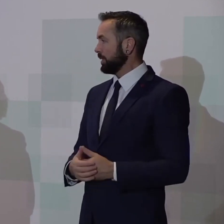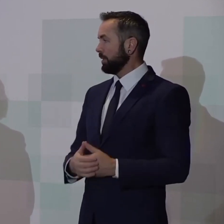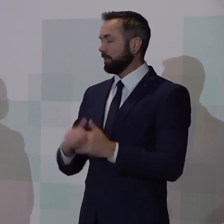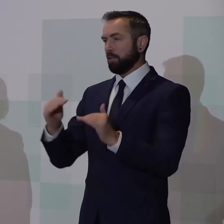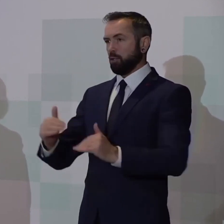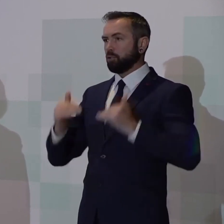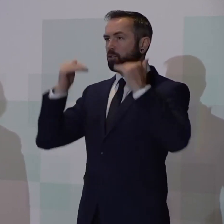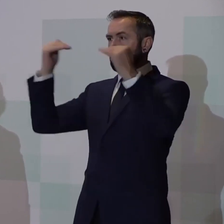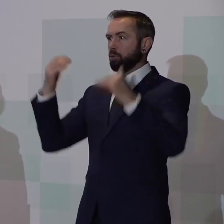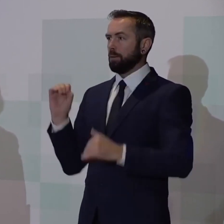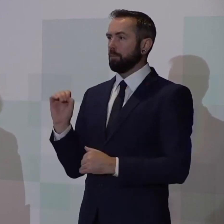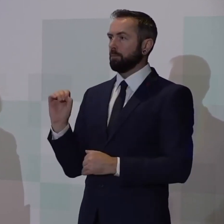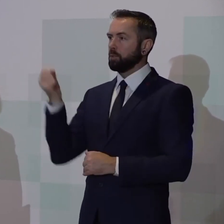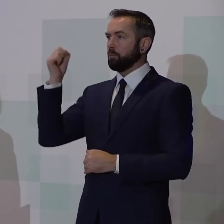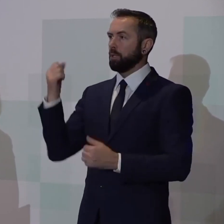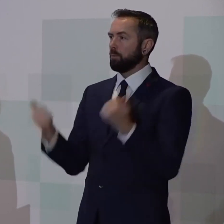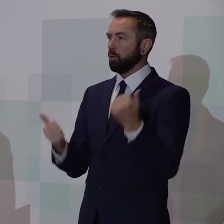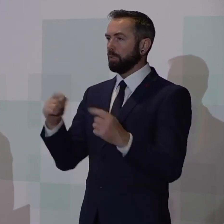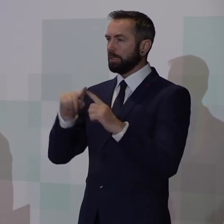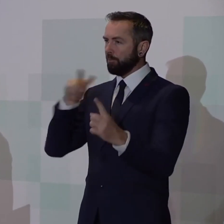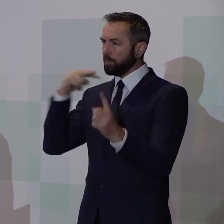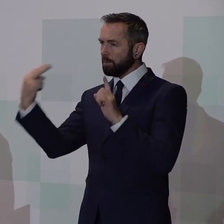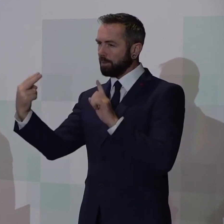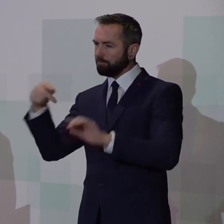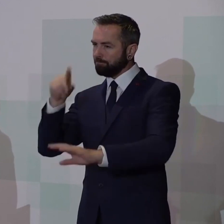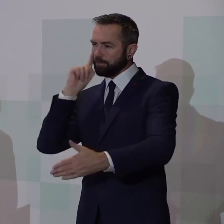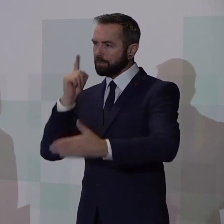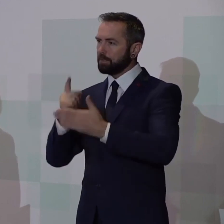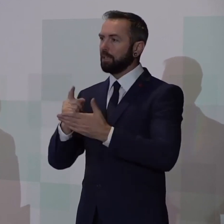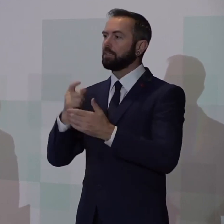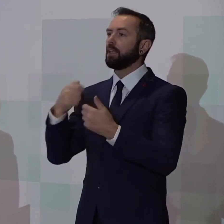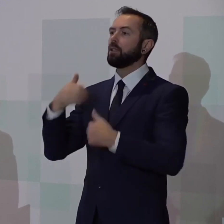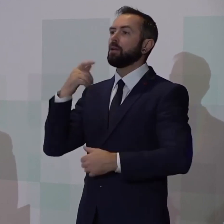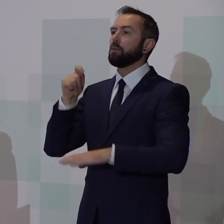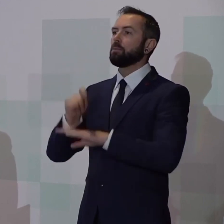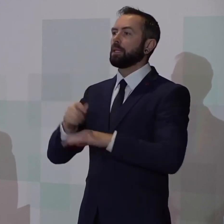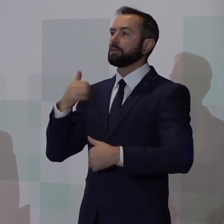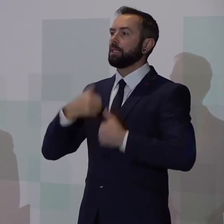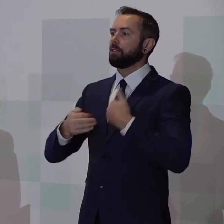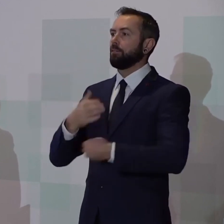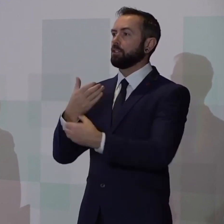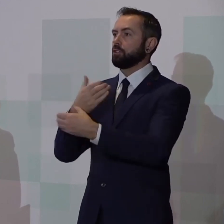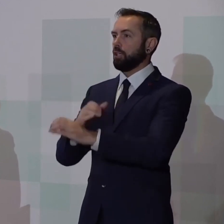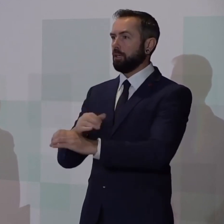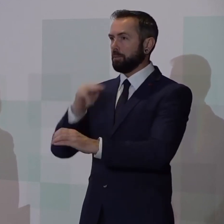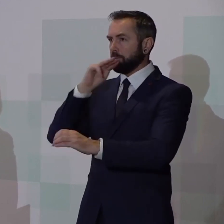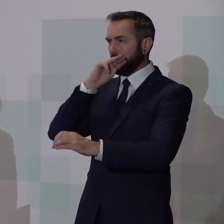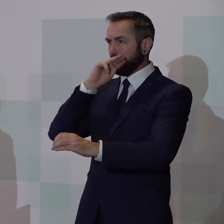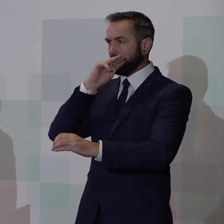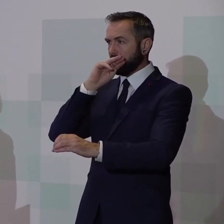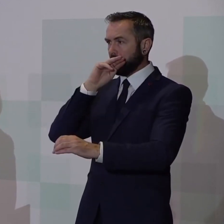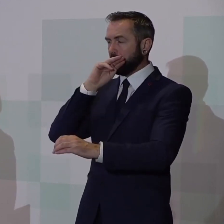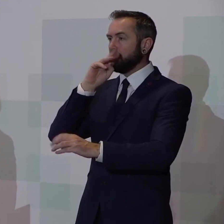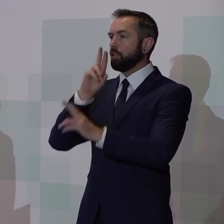Court, however, took a different view and decided that the best interests of the child meant that there